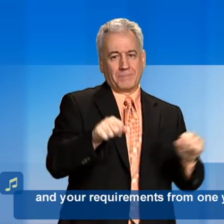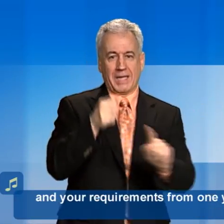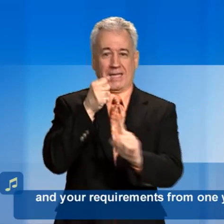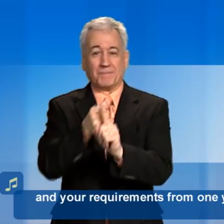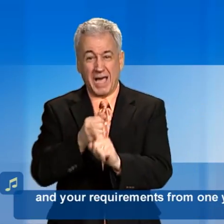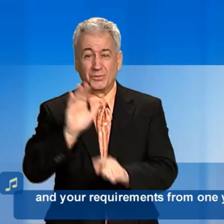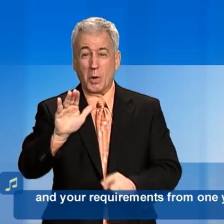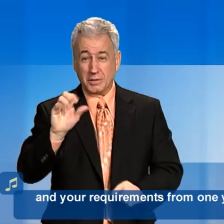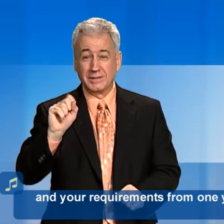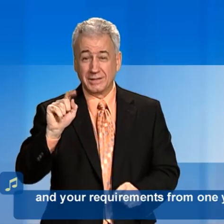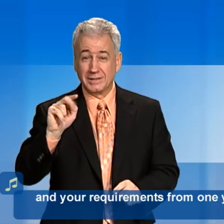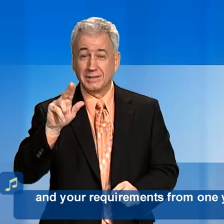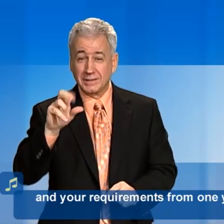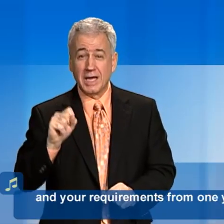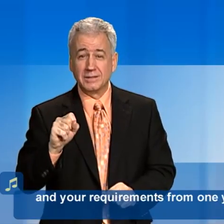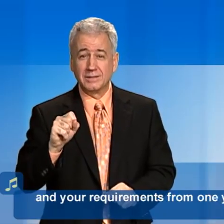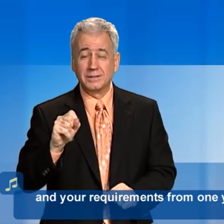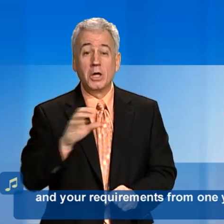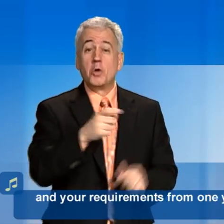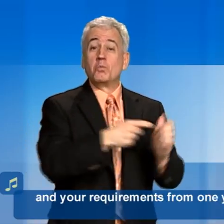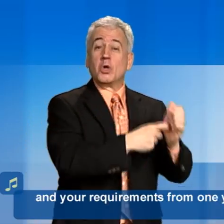one year to the next.